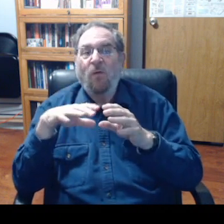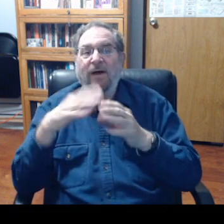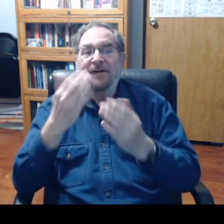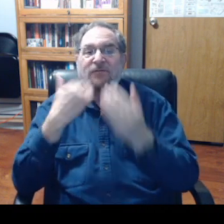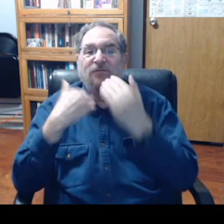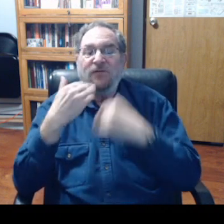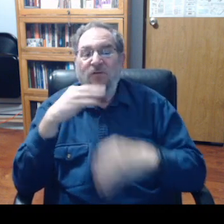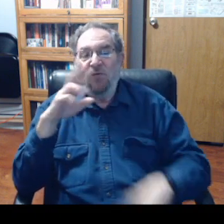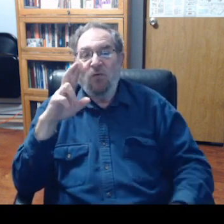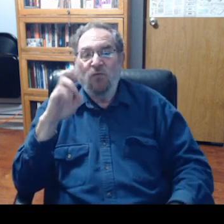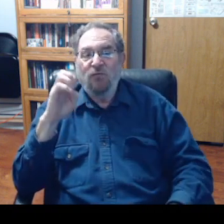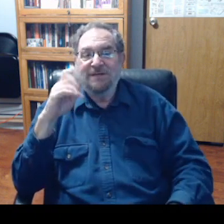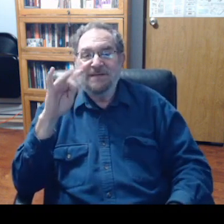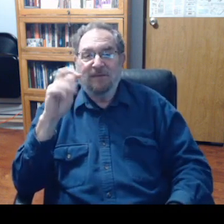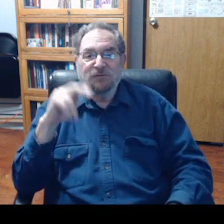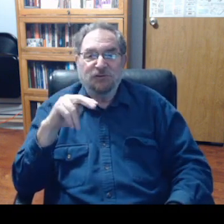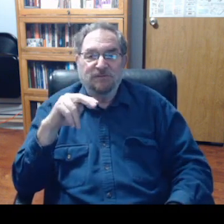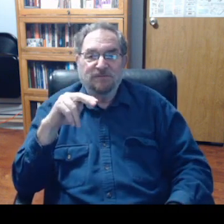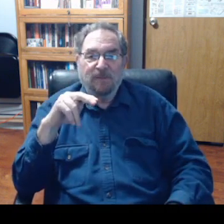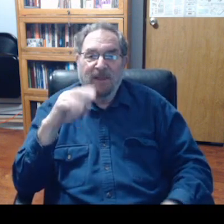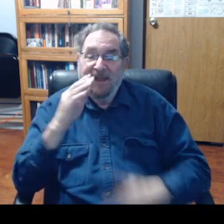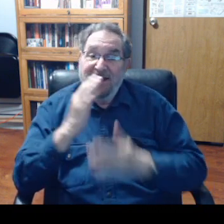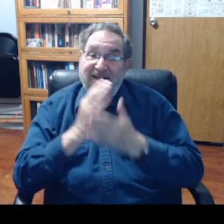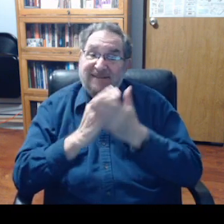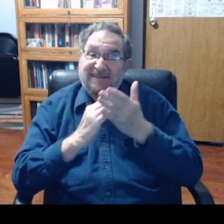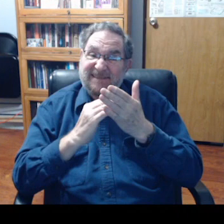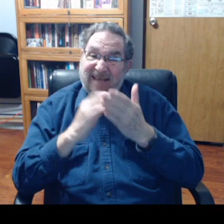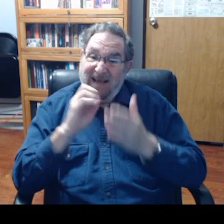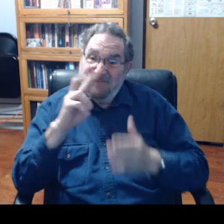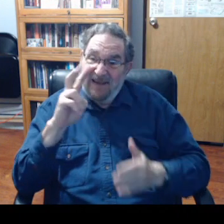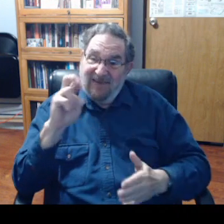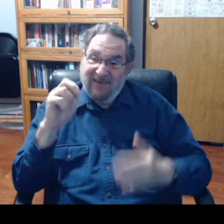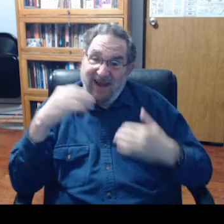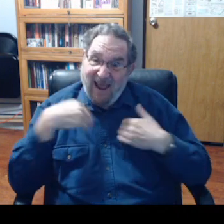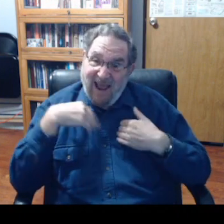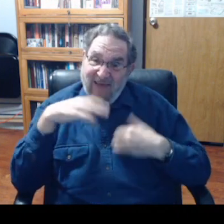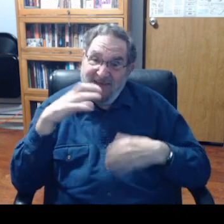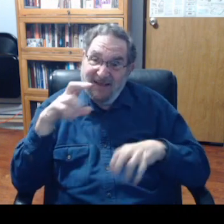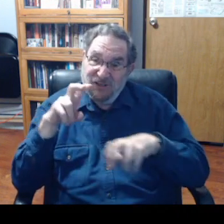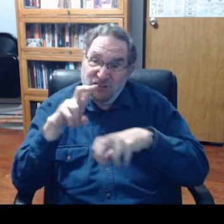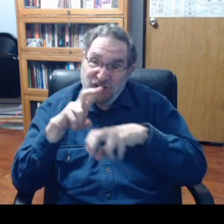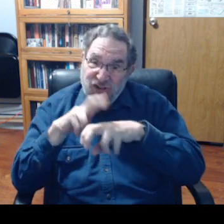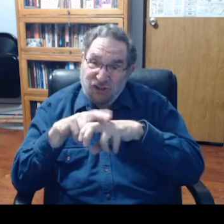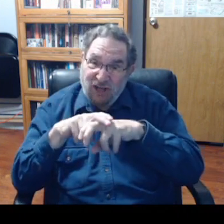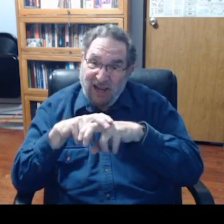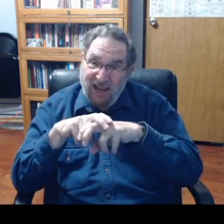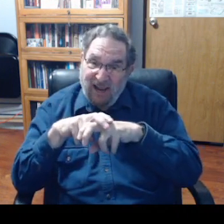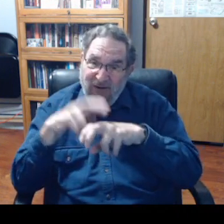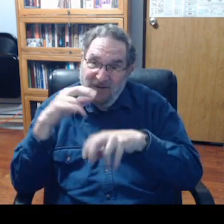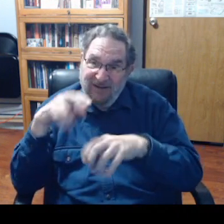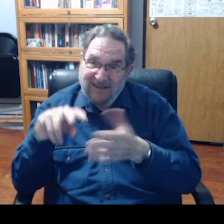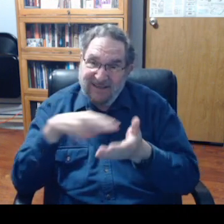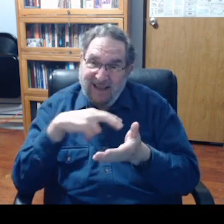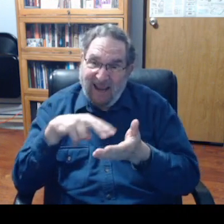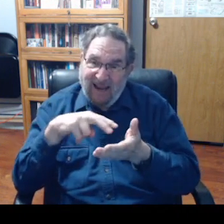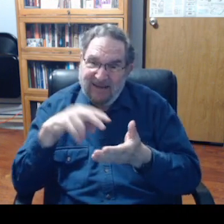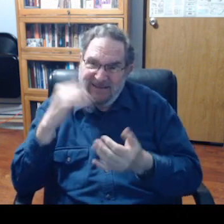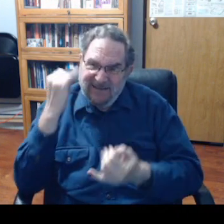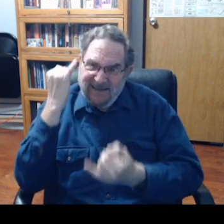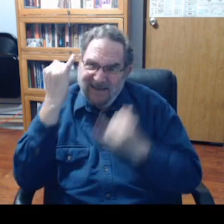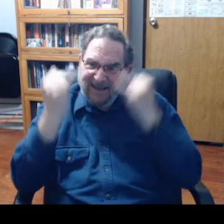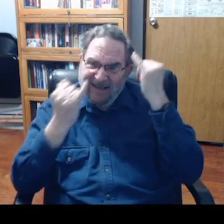the wedding reception. Some even have a chair